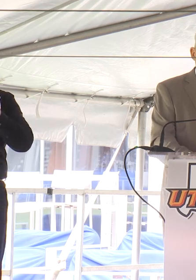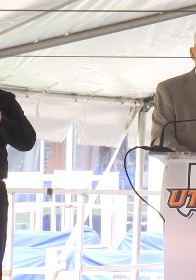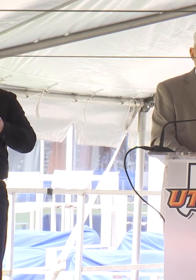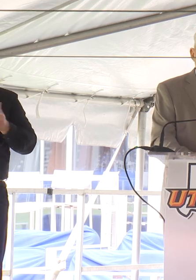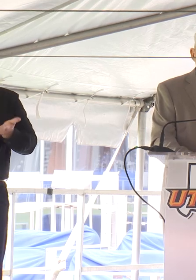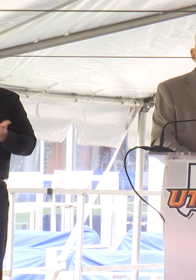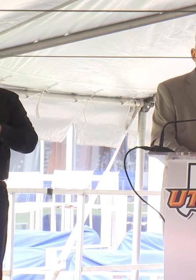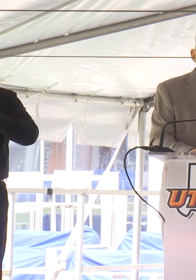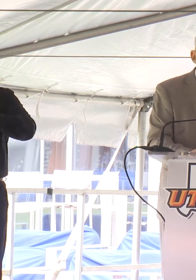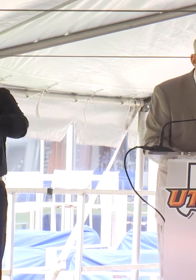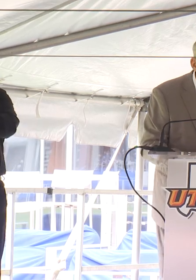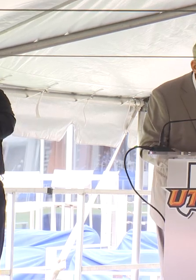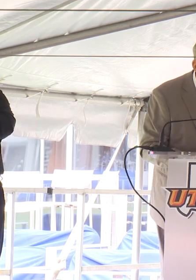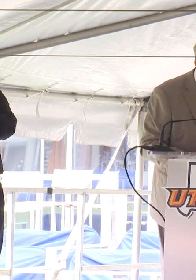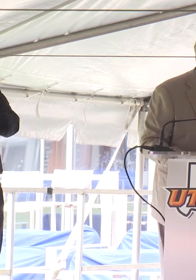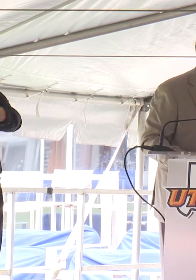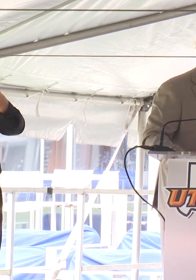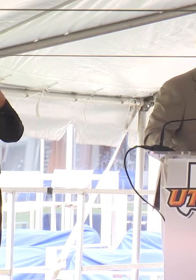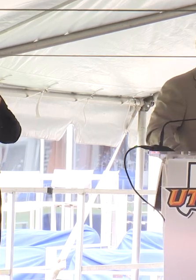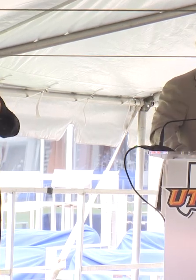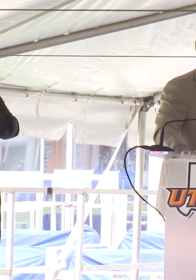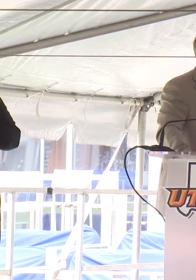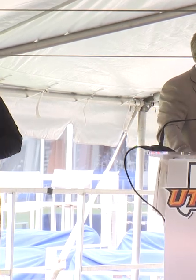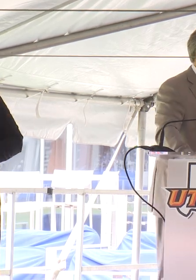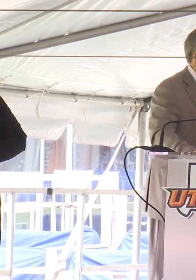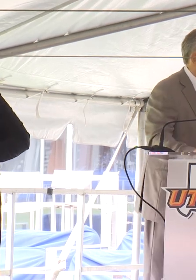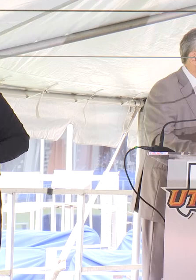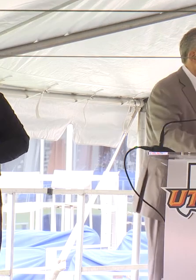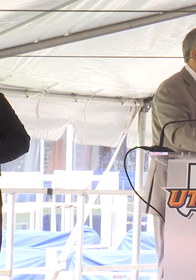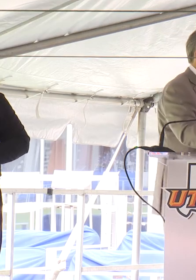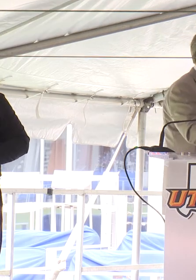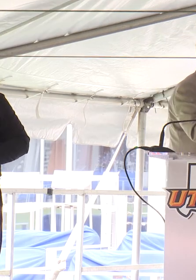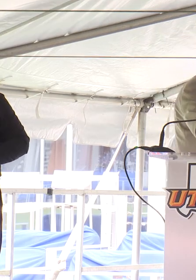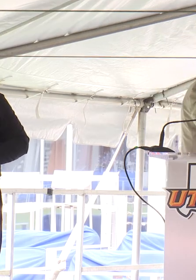here and go to work. So thank you.